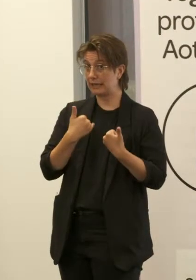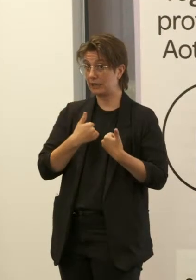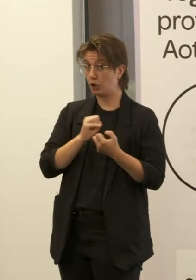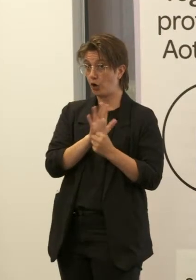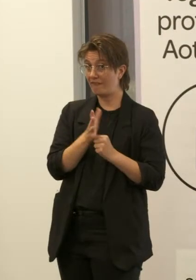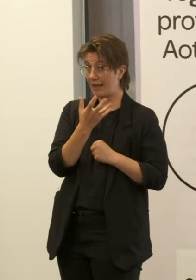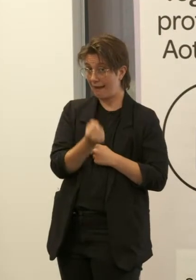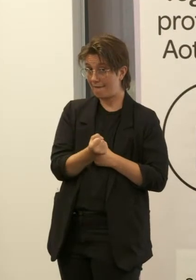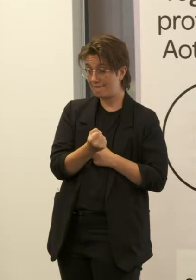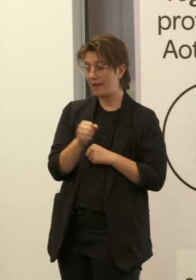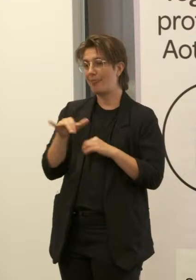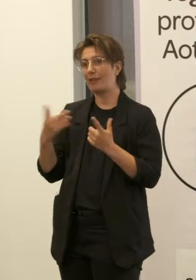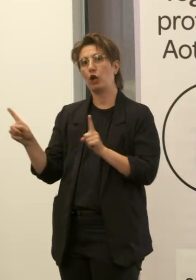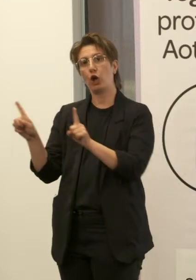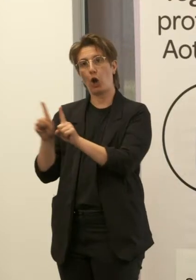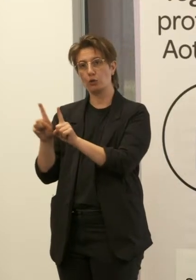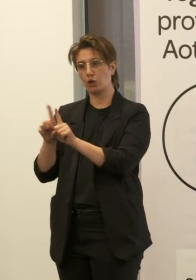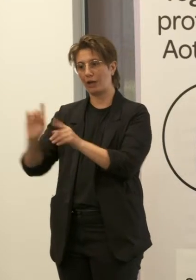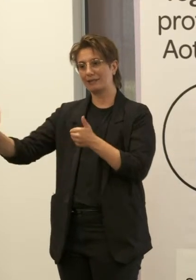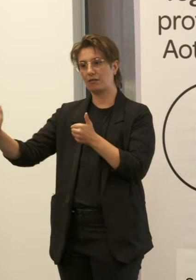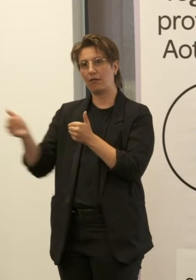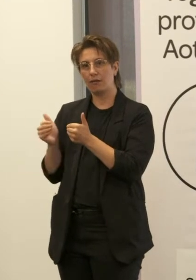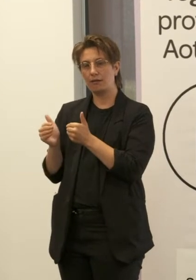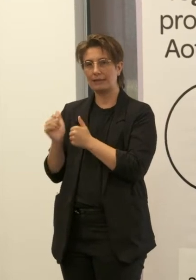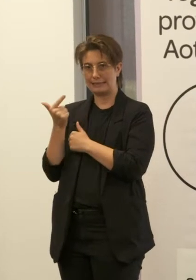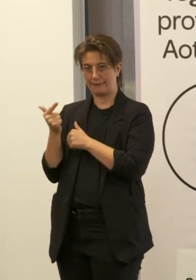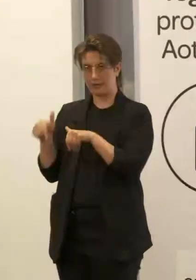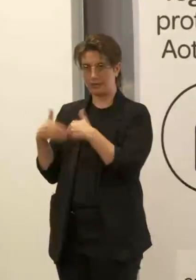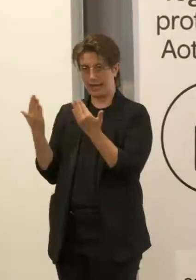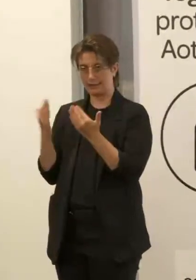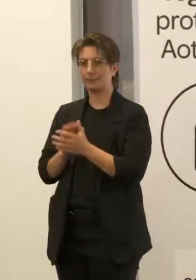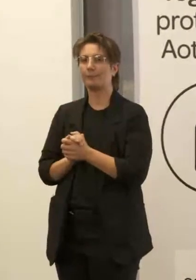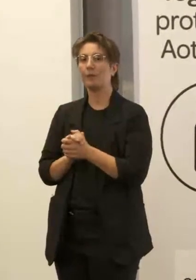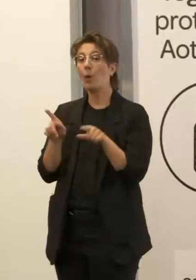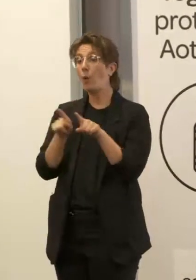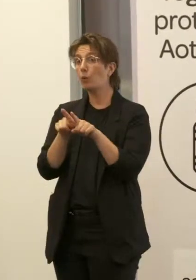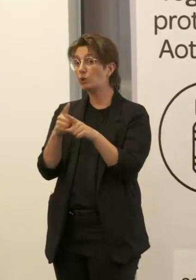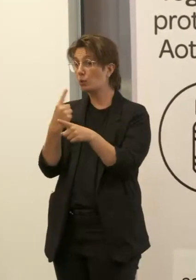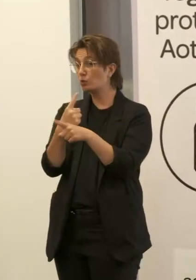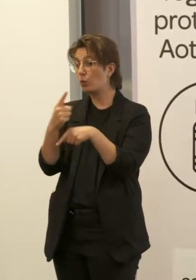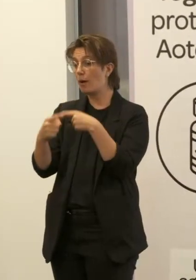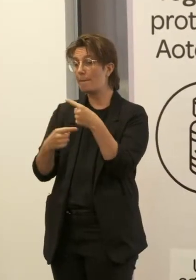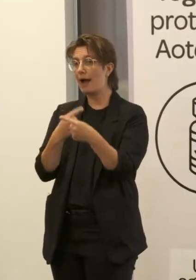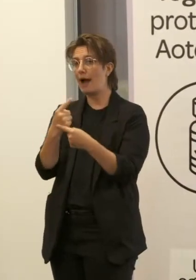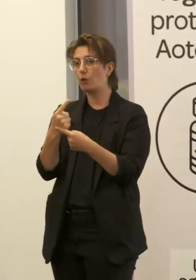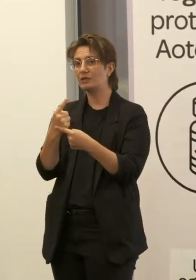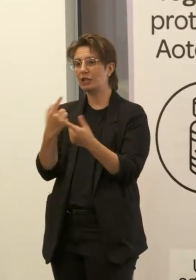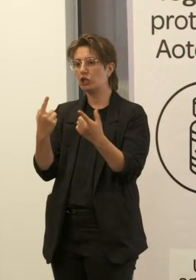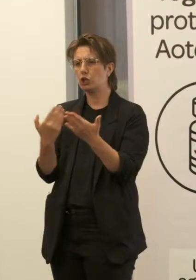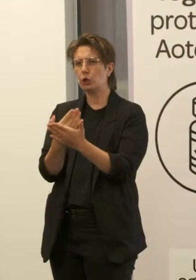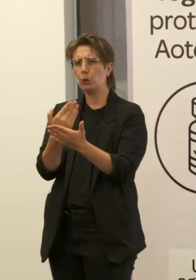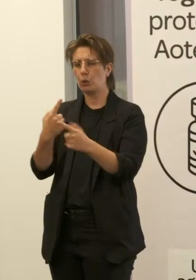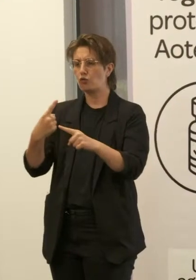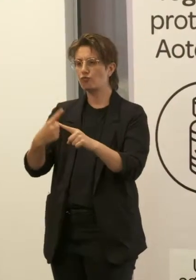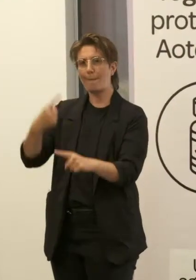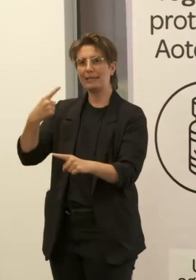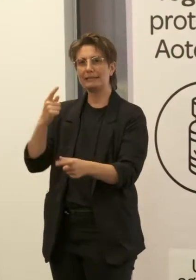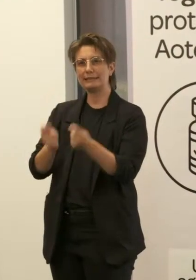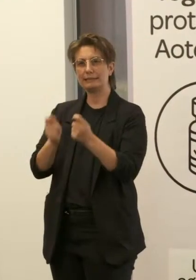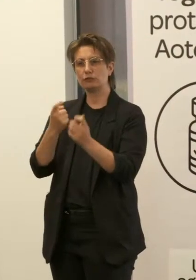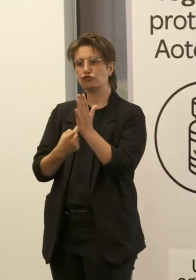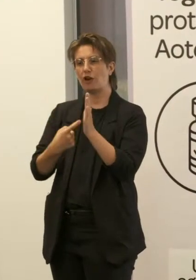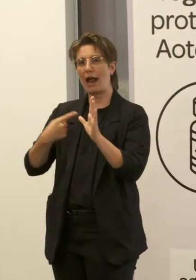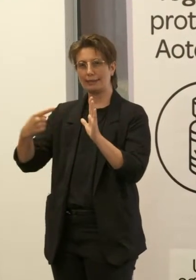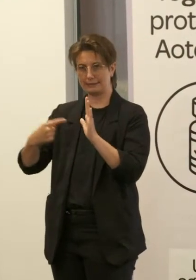tests, which I know there is a lot of interest in, and in particular to support the critical worker exemption scheme to